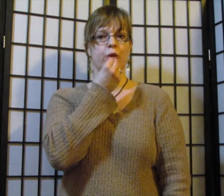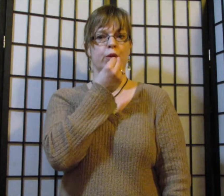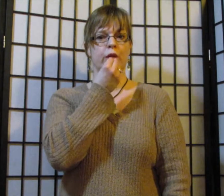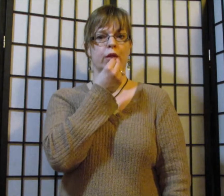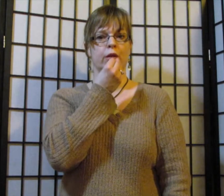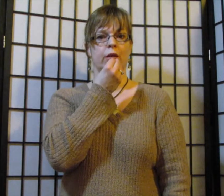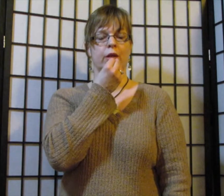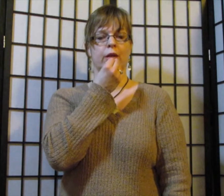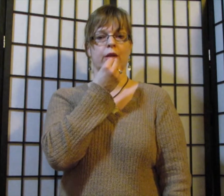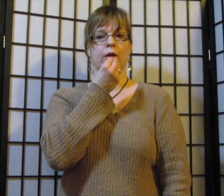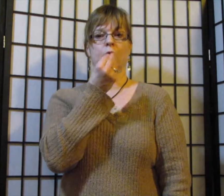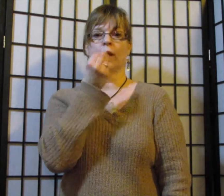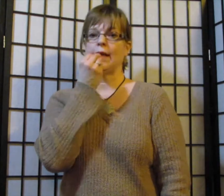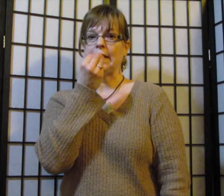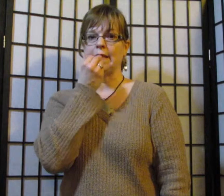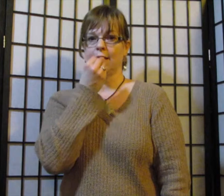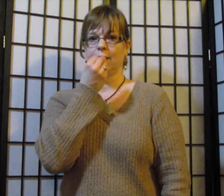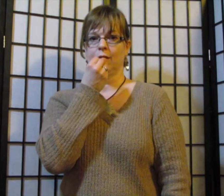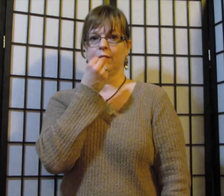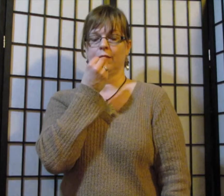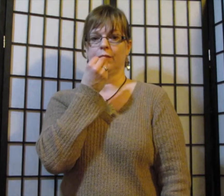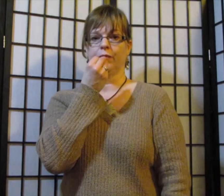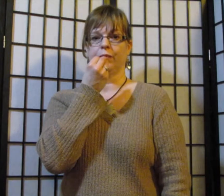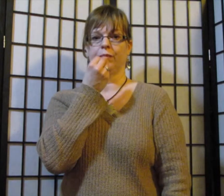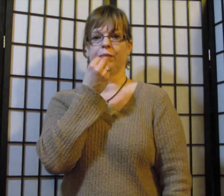Food or eat.